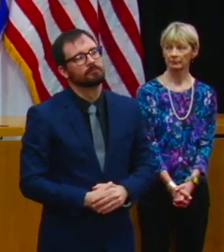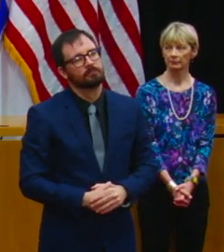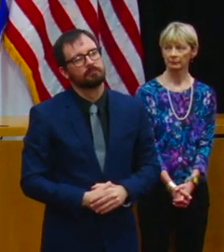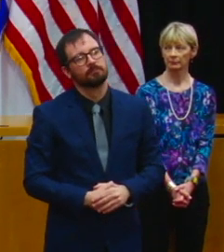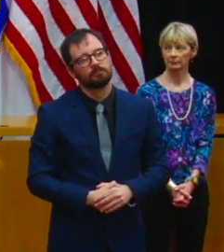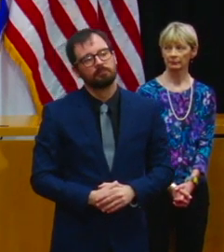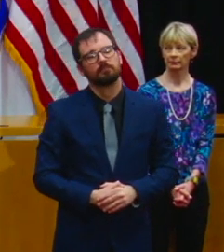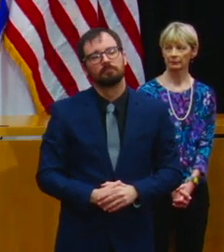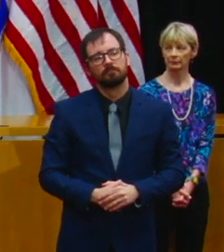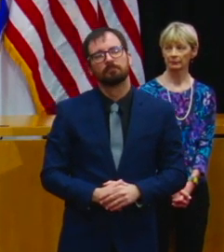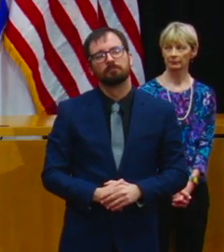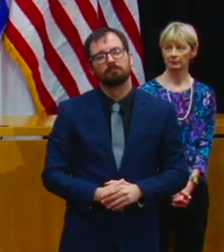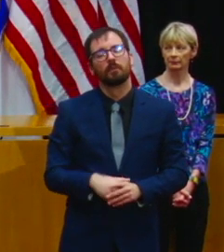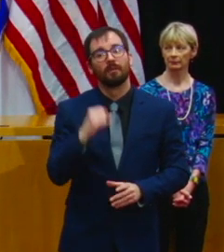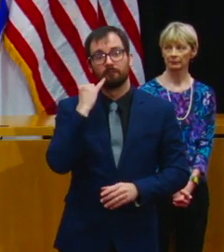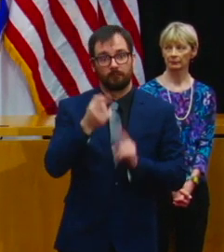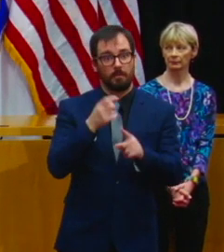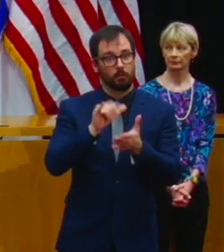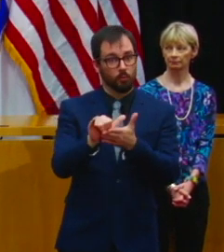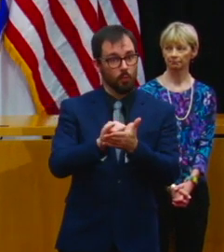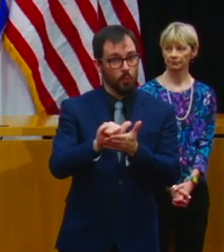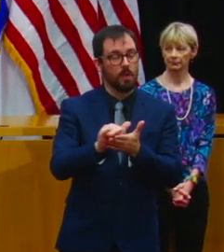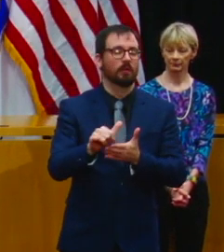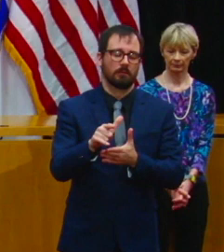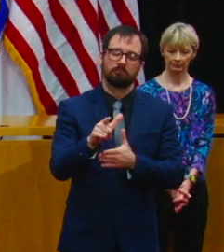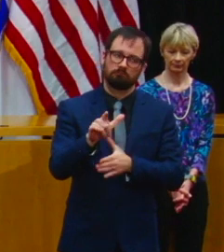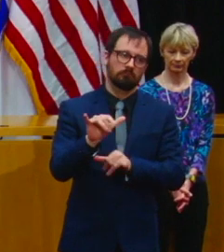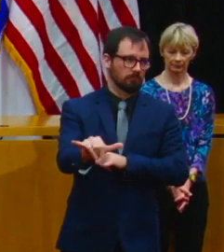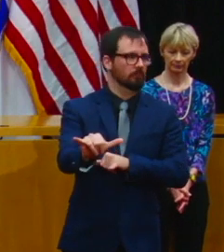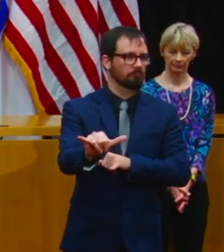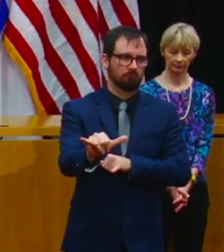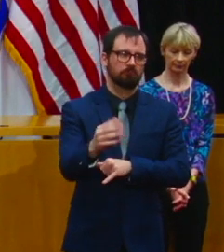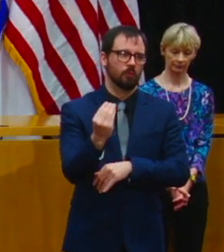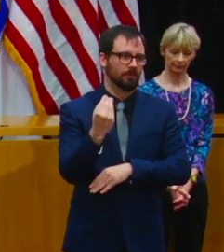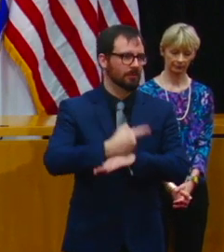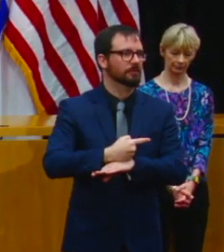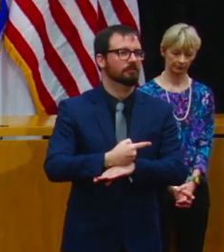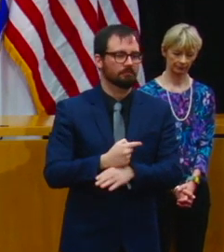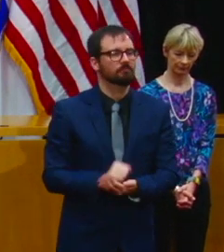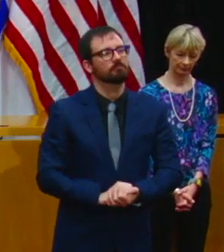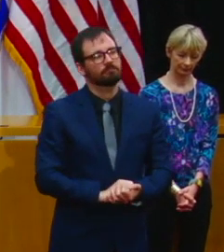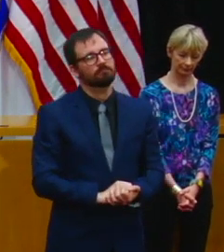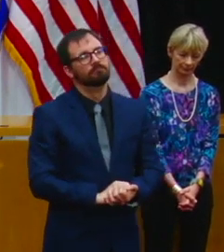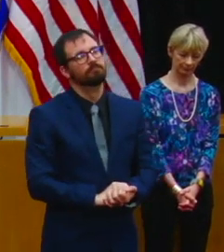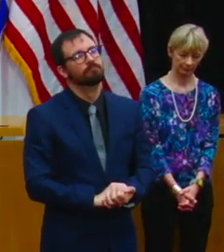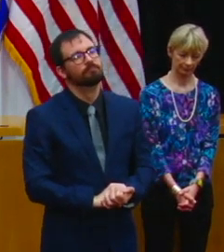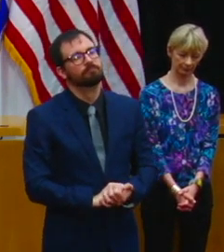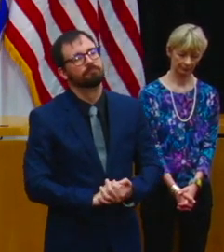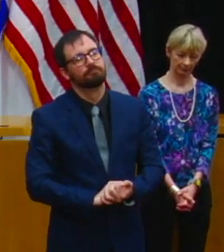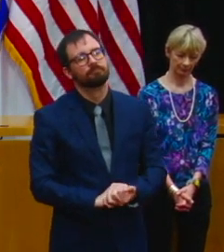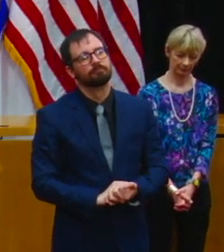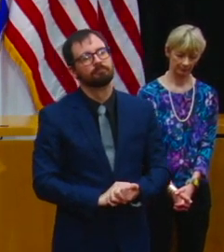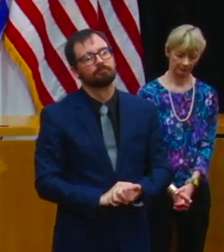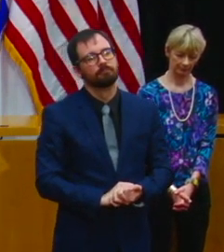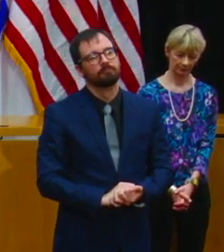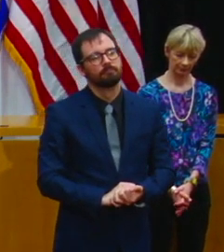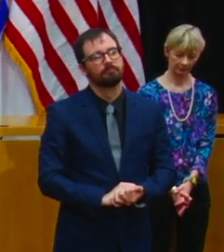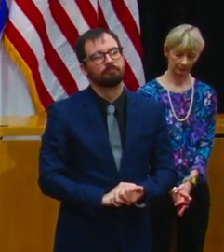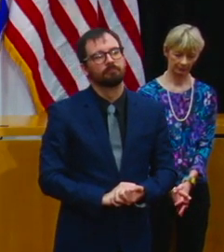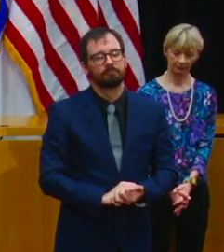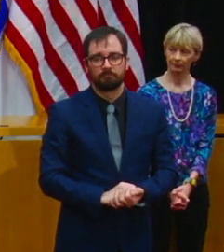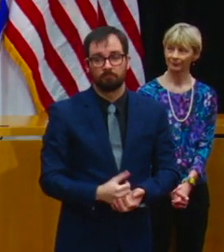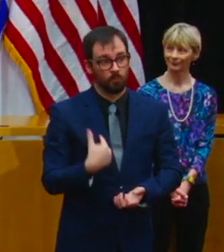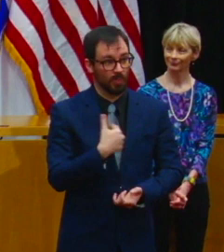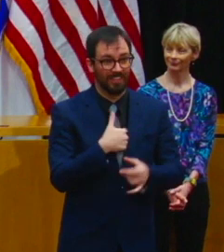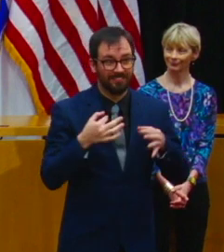is going to be a function of A, what the public health people tell us they think would be beneficial, and then B, what